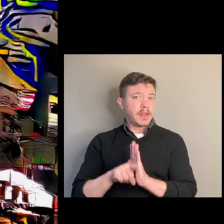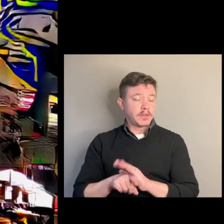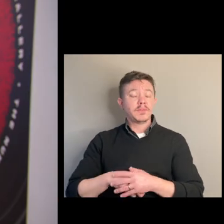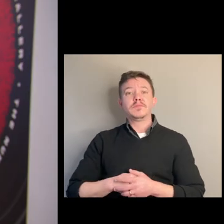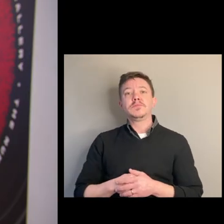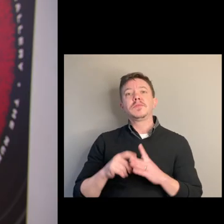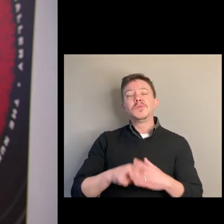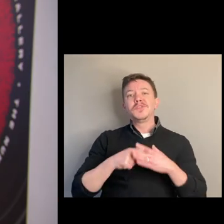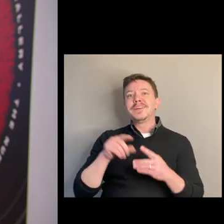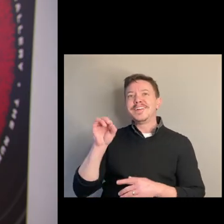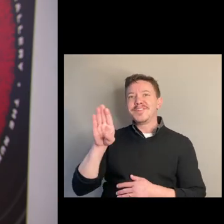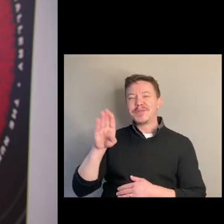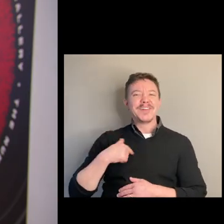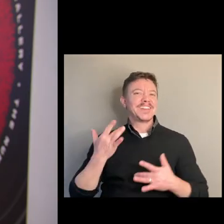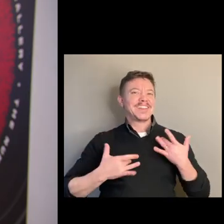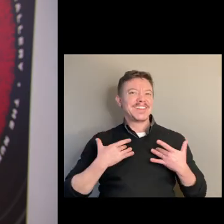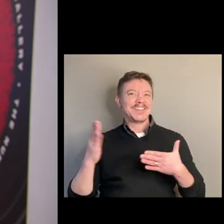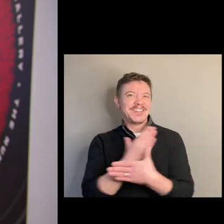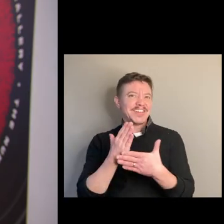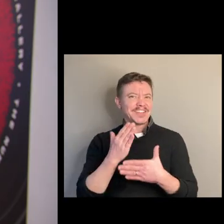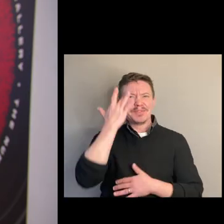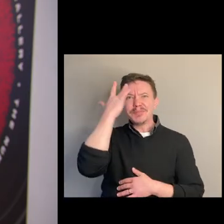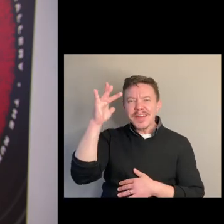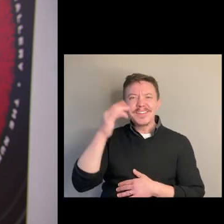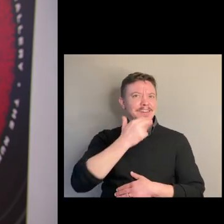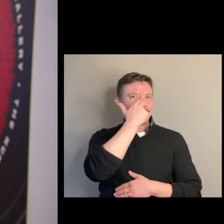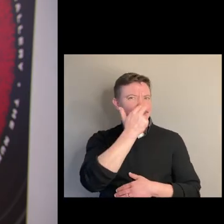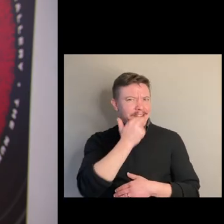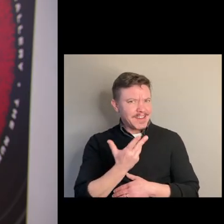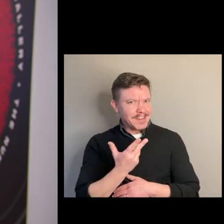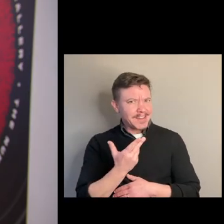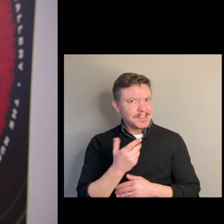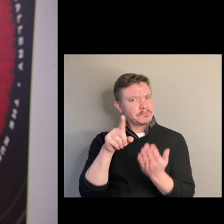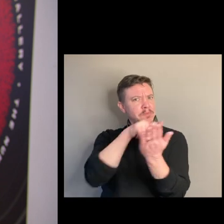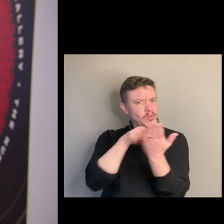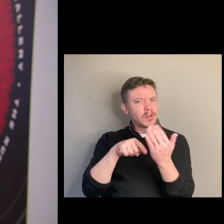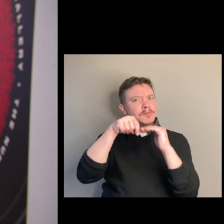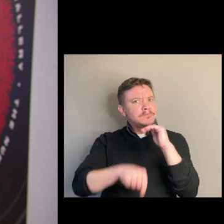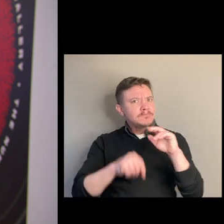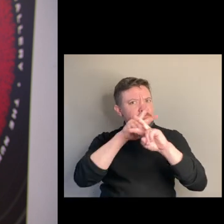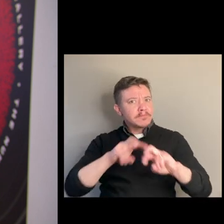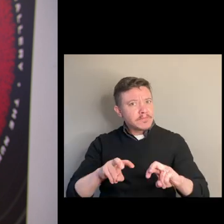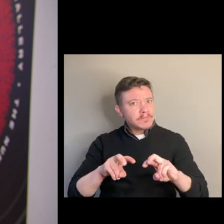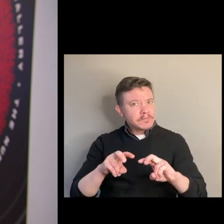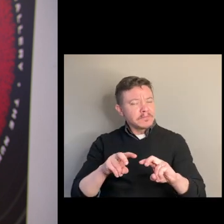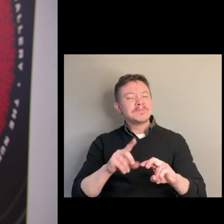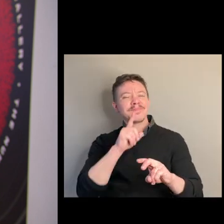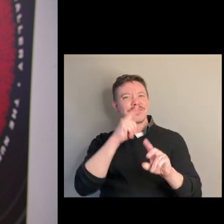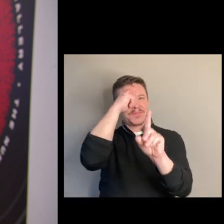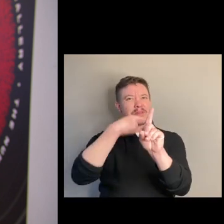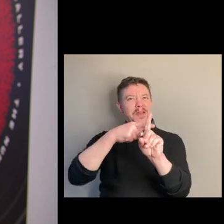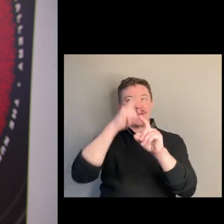maladies. It will open in February, and I'm excited to share this smart, funny, critical, and